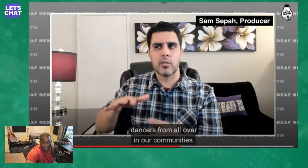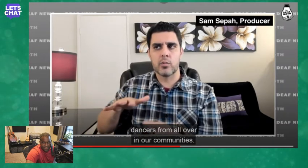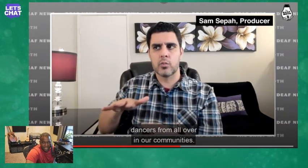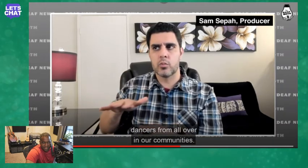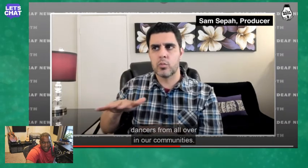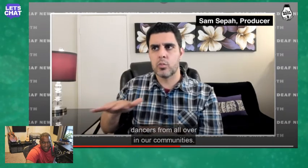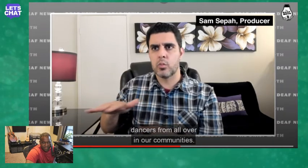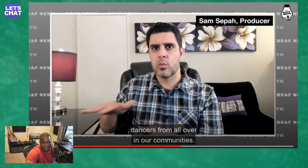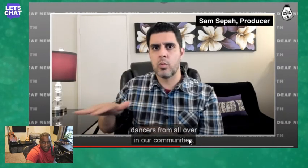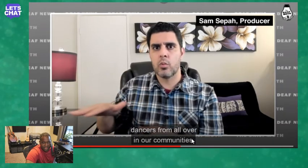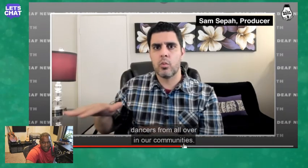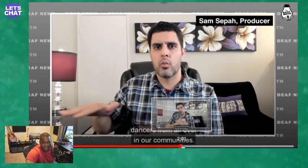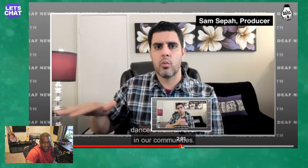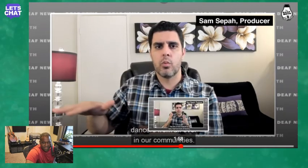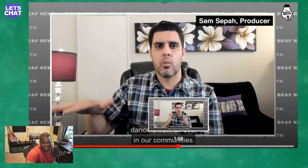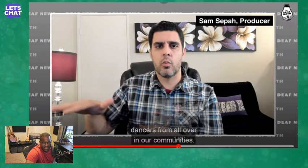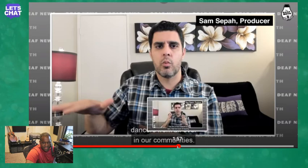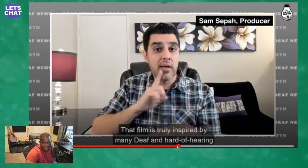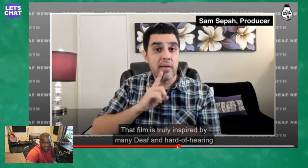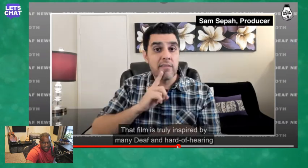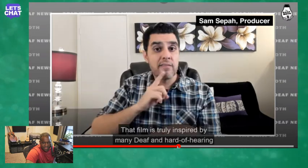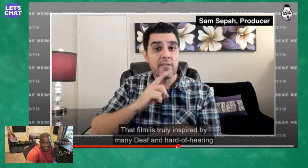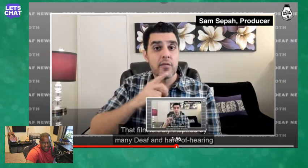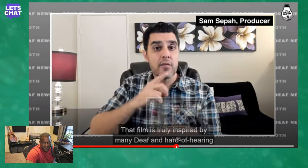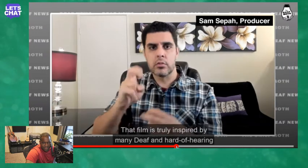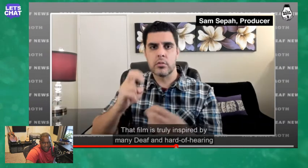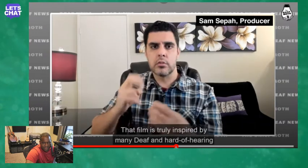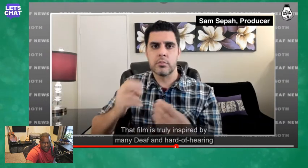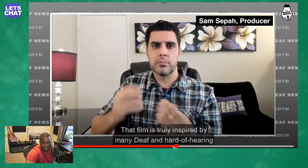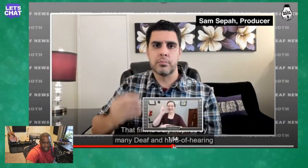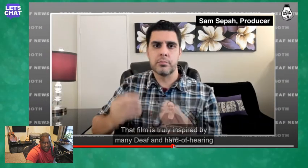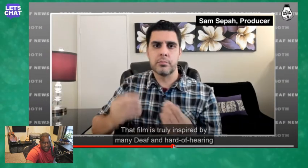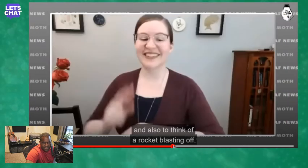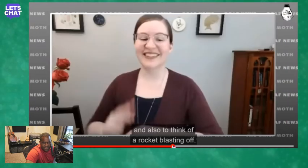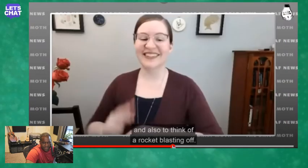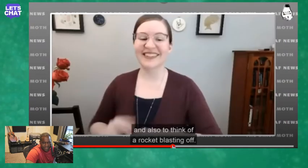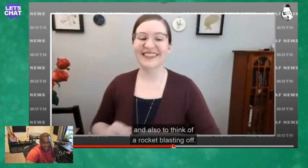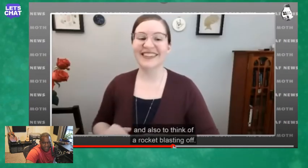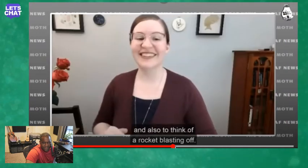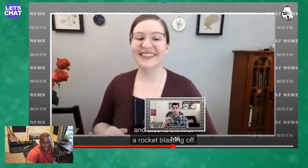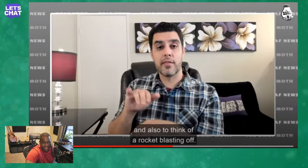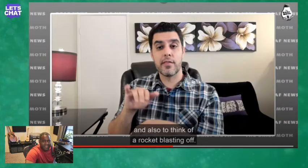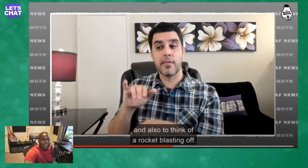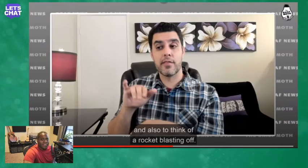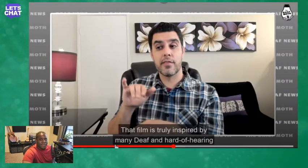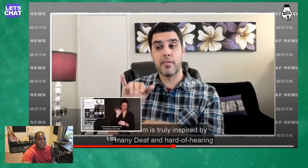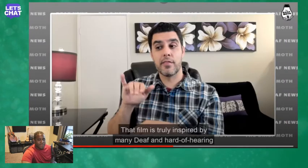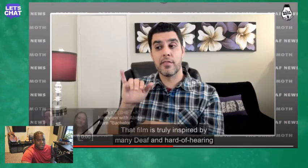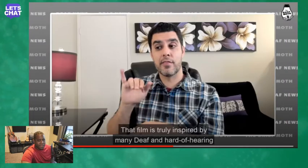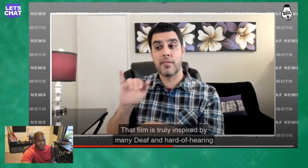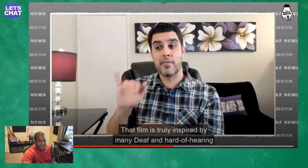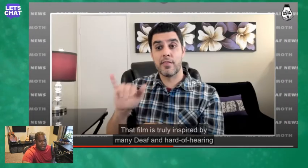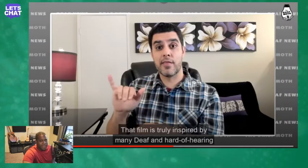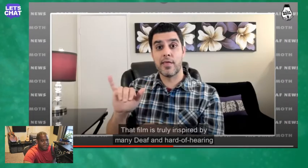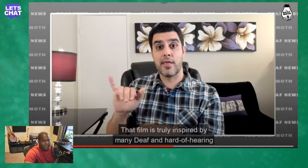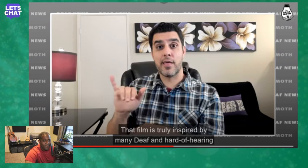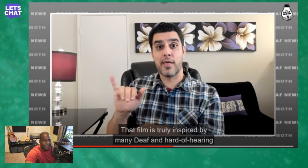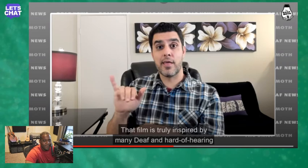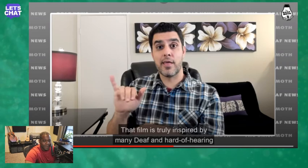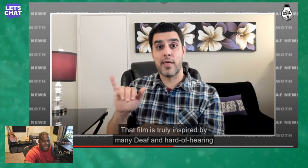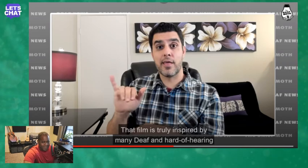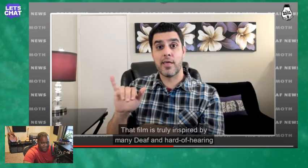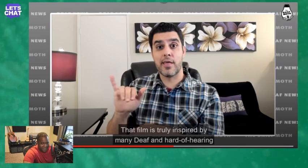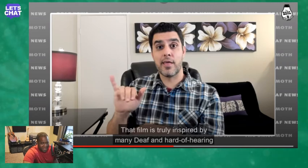hard of hearing. Okay, so I'm missing the inspirational part. So this is a different guy. This is Sam Sapa.